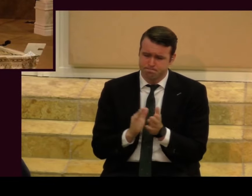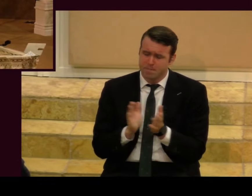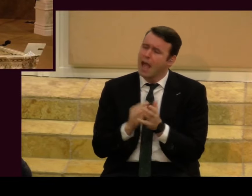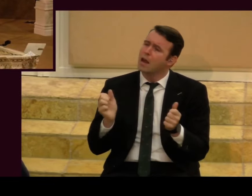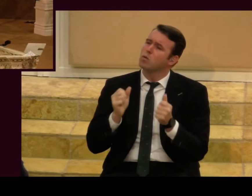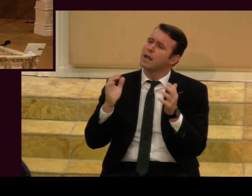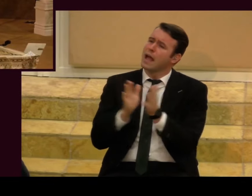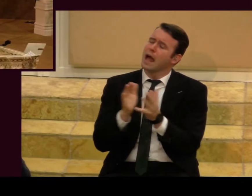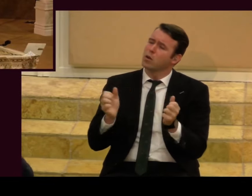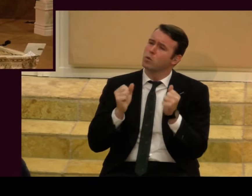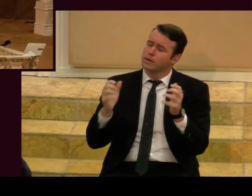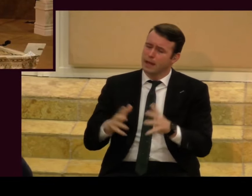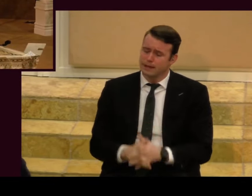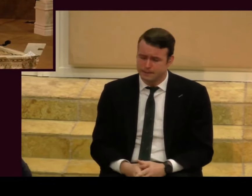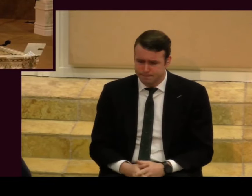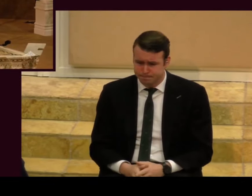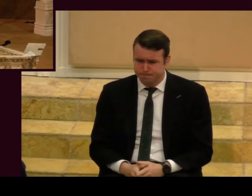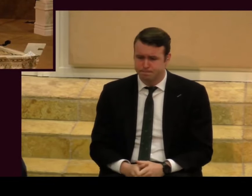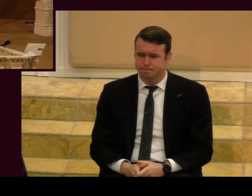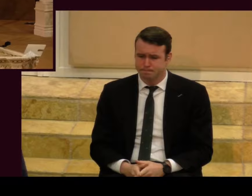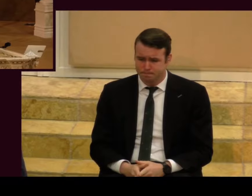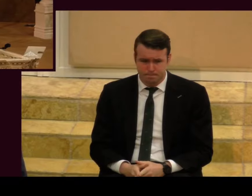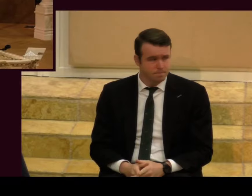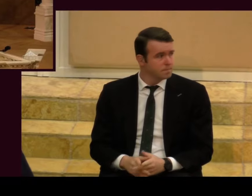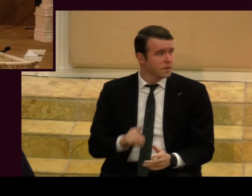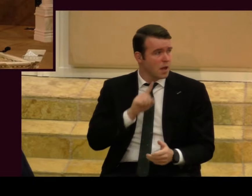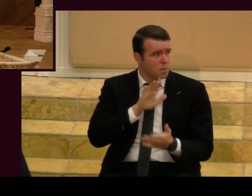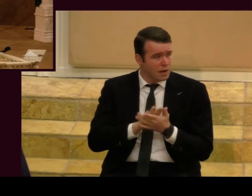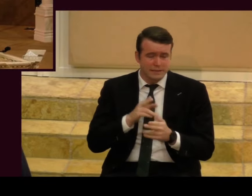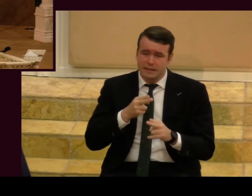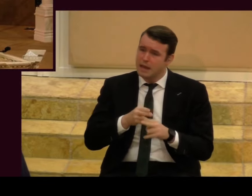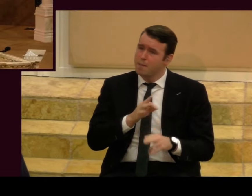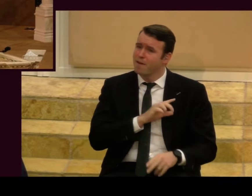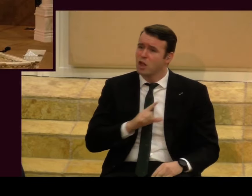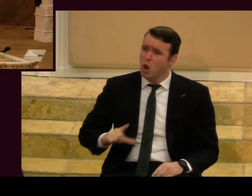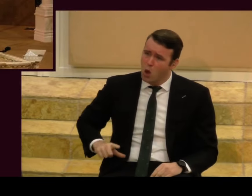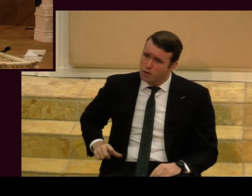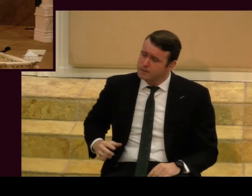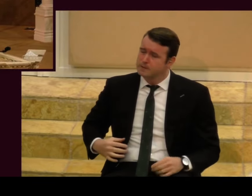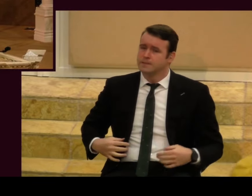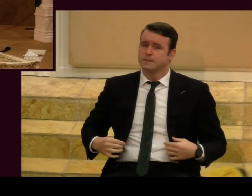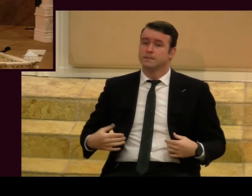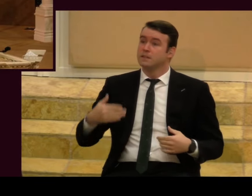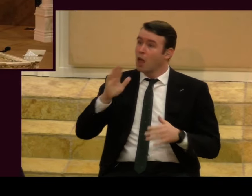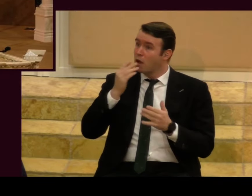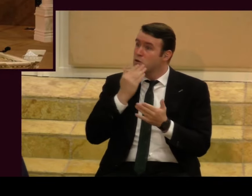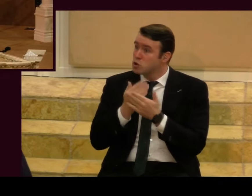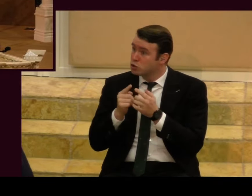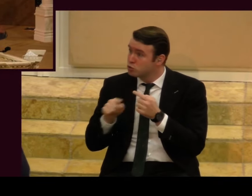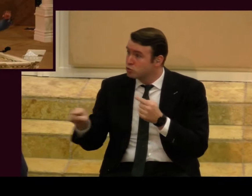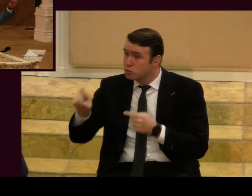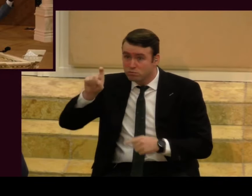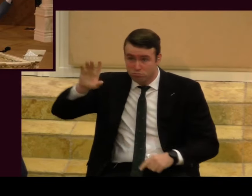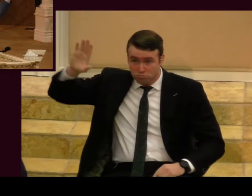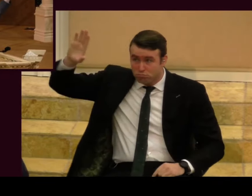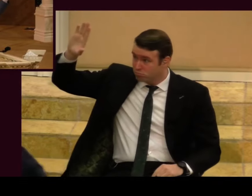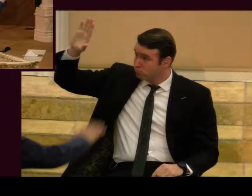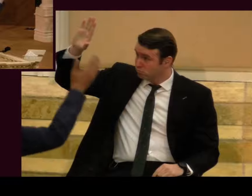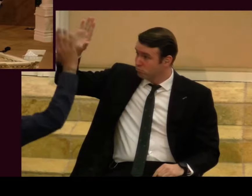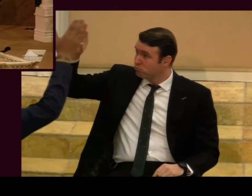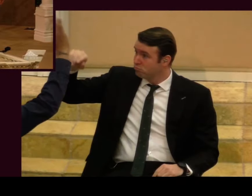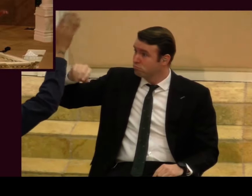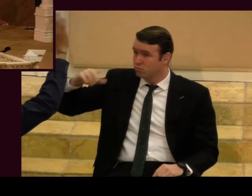Oh, hallelujah, hallelujah. Oh, praise the name of the Lord. Has God been good to anybody? Raise your